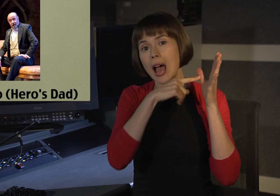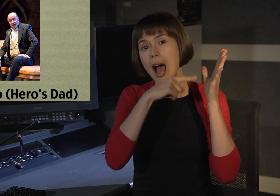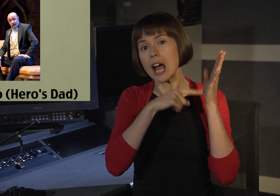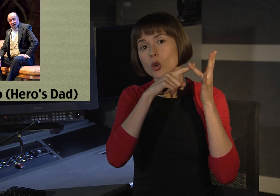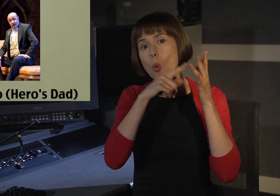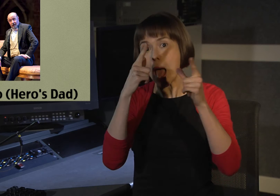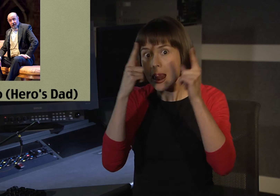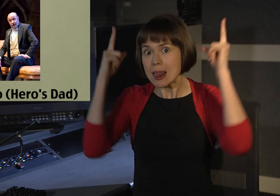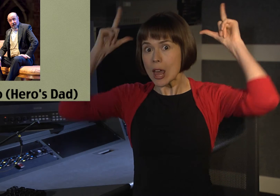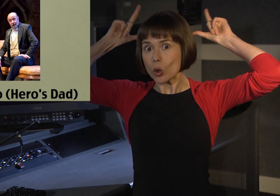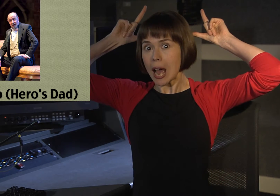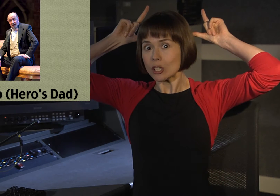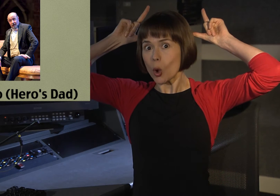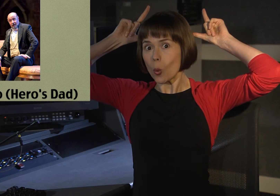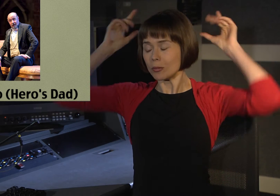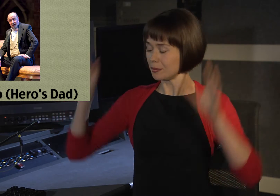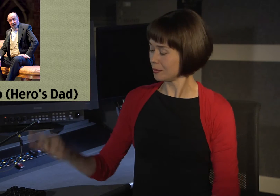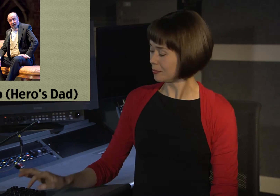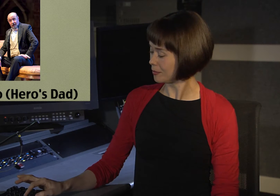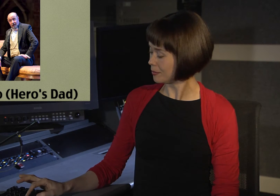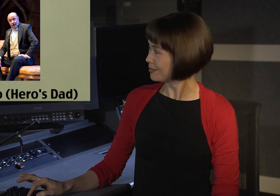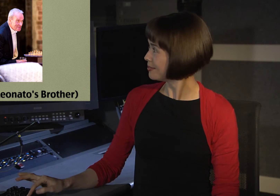Leonardo, and this is his sign name.